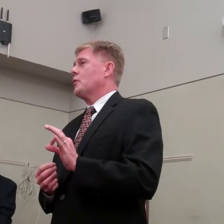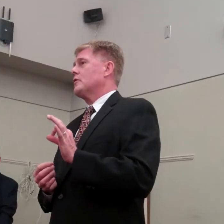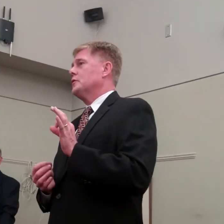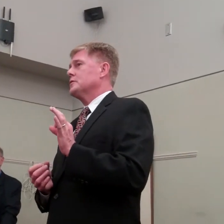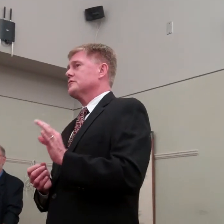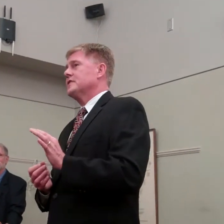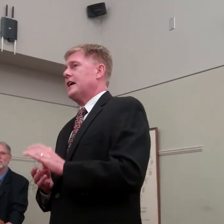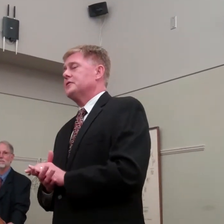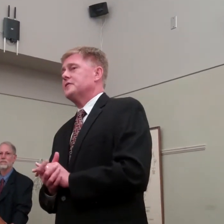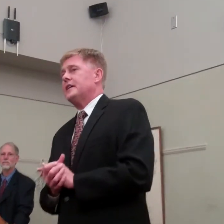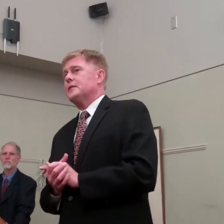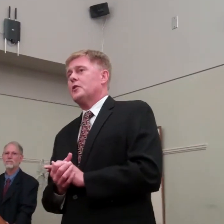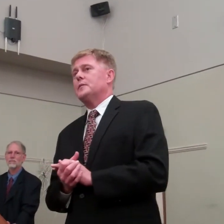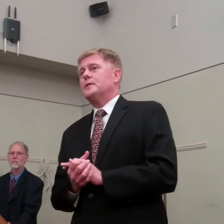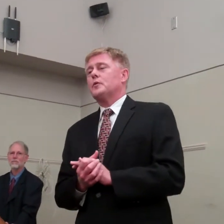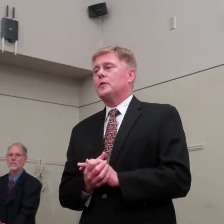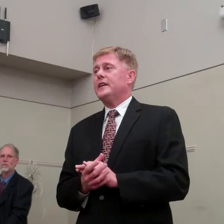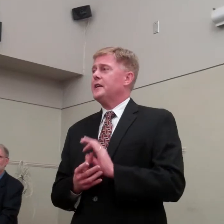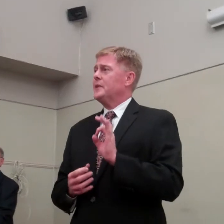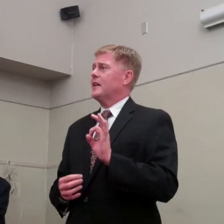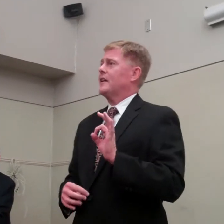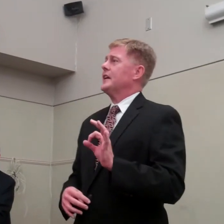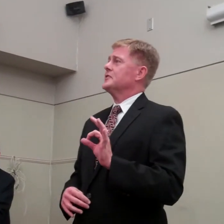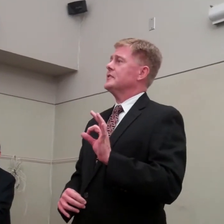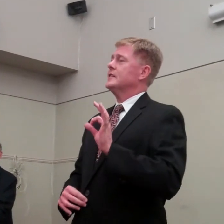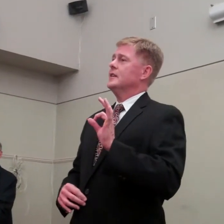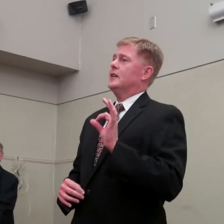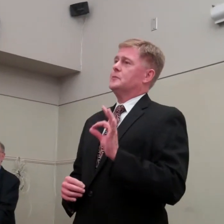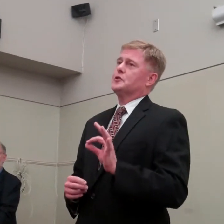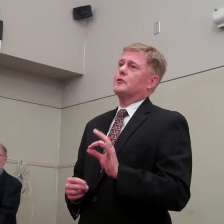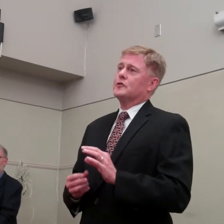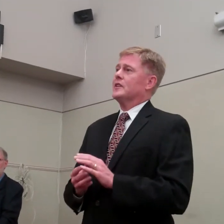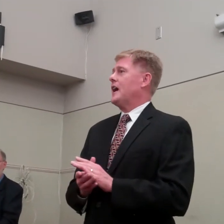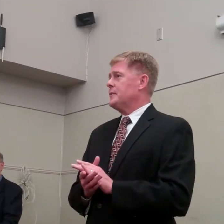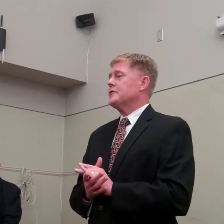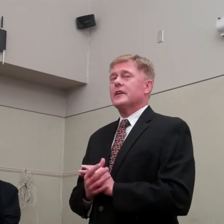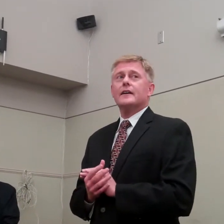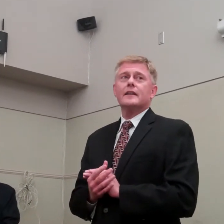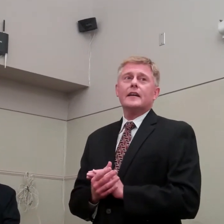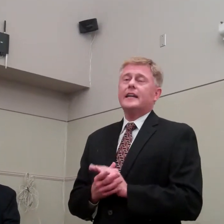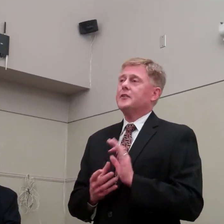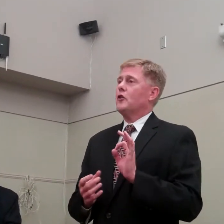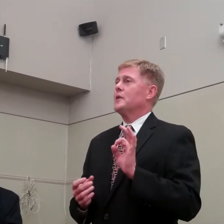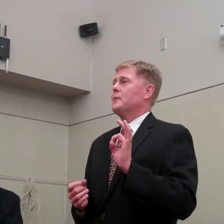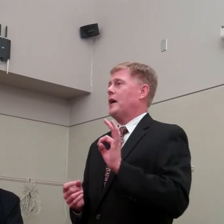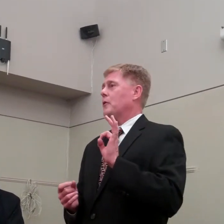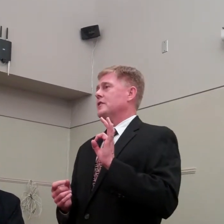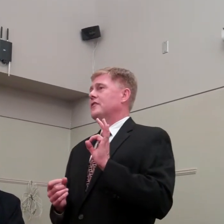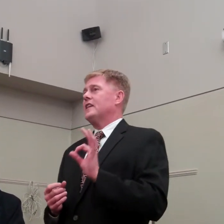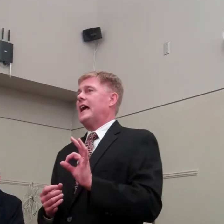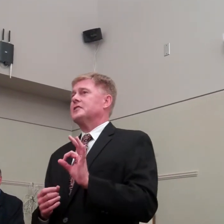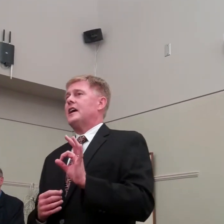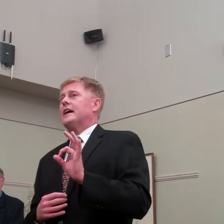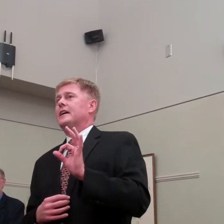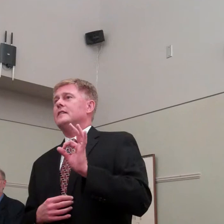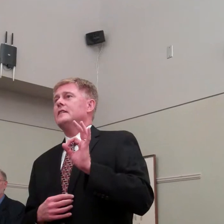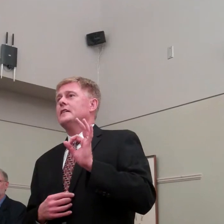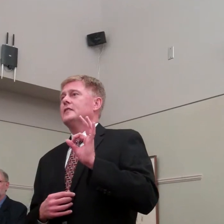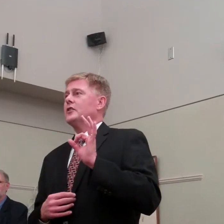door who was a retired State Department employee. He had been an election observer in Liberia. And he told me about wearing a flak jacket to